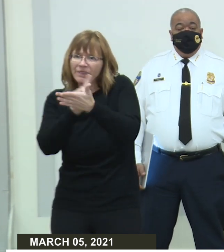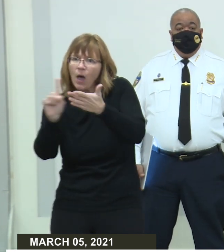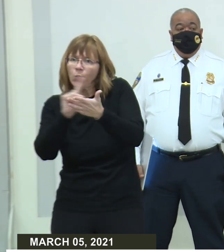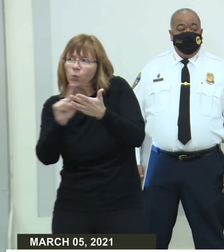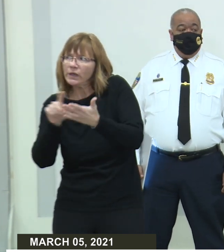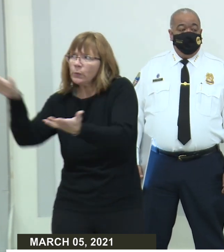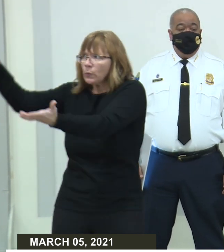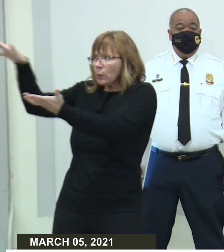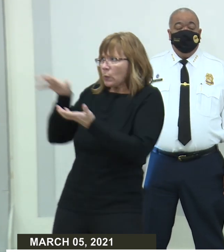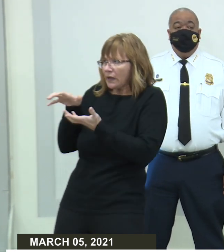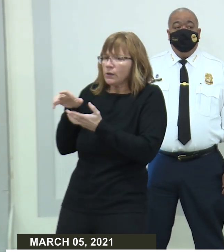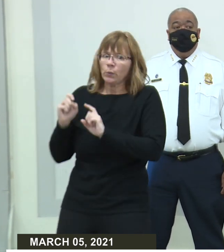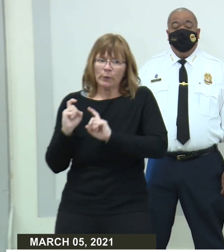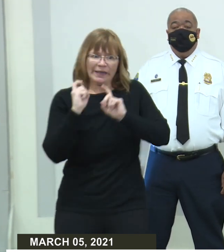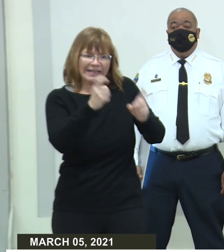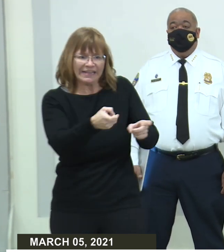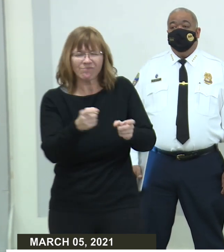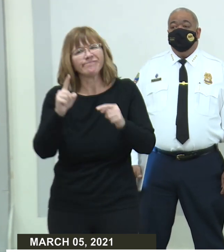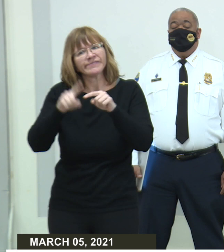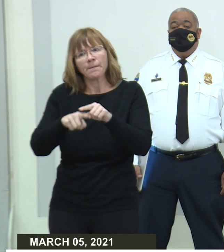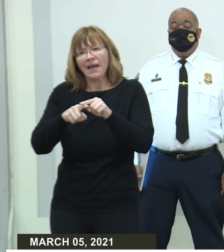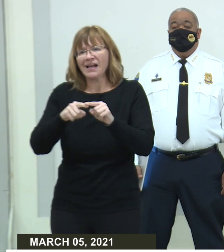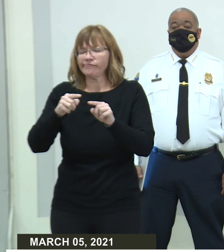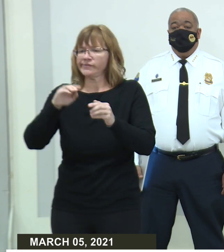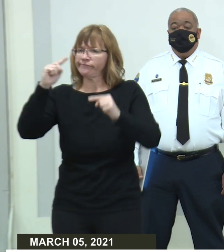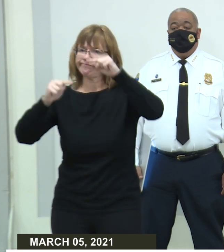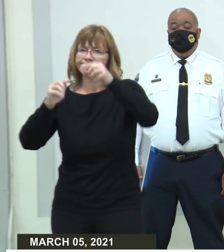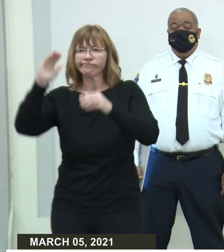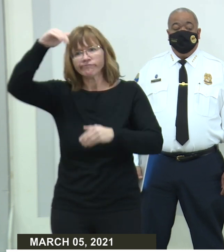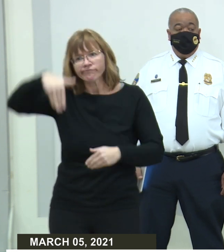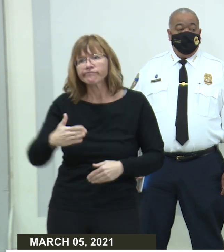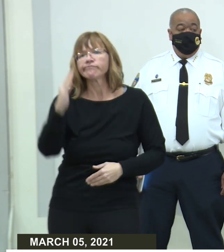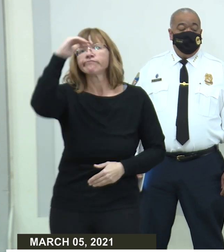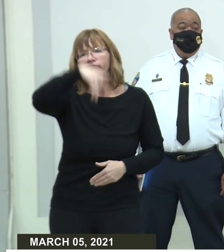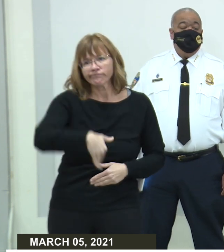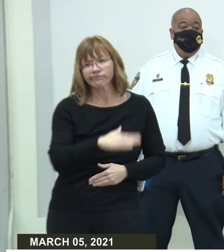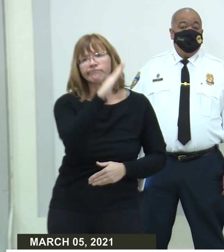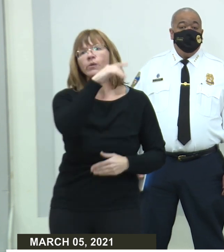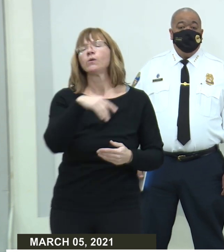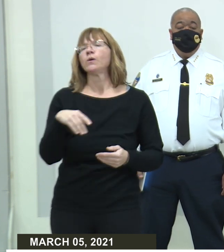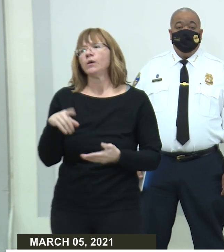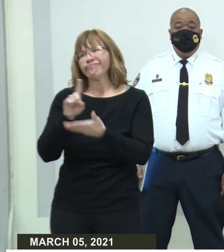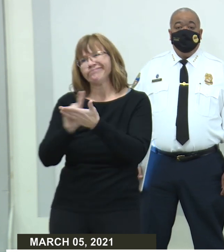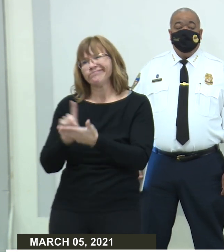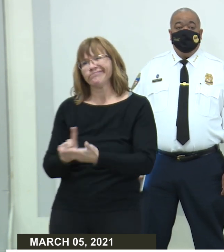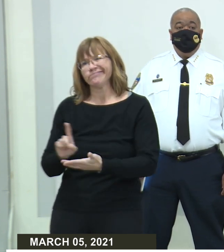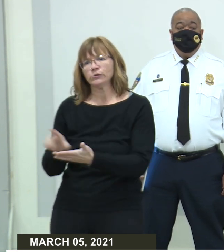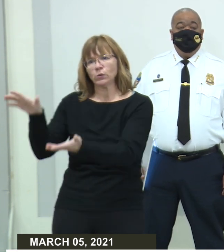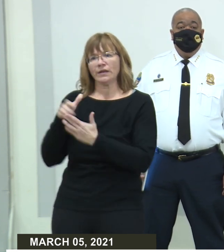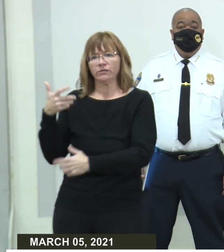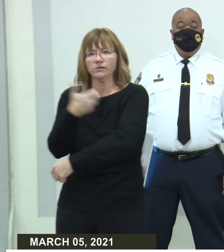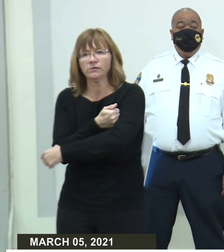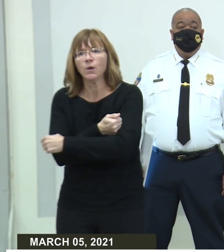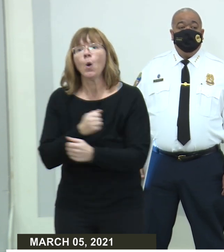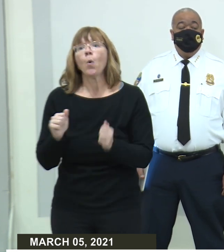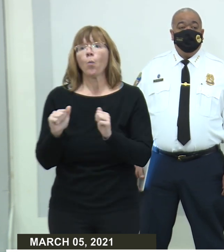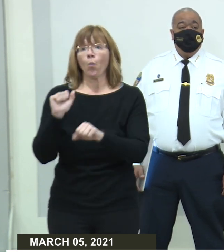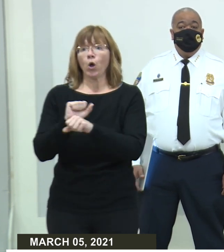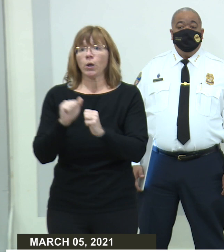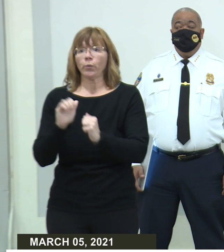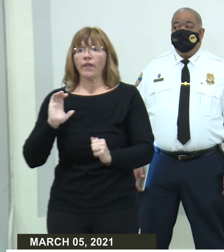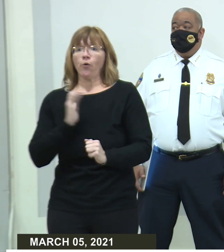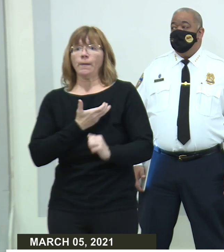mobile vaccination clinics for the upcoming week. Next week, working with our partners, we will be visiting Bolton North